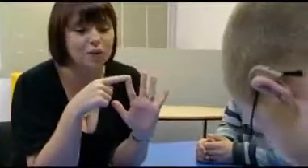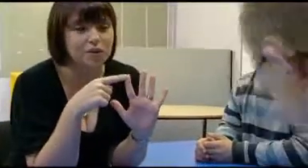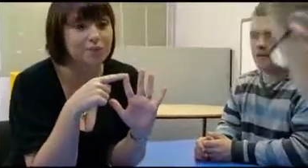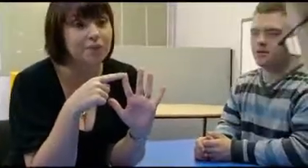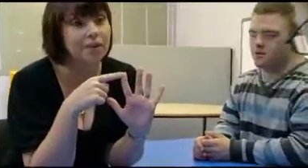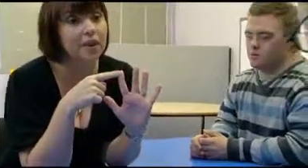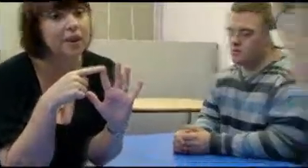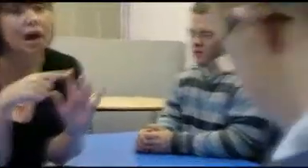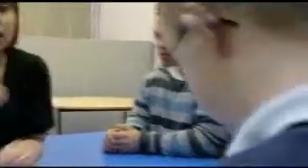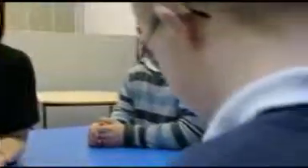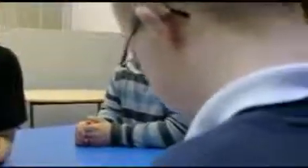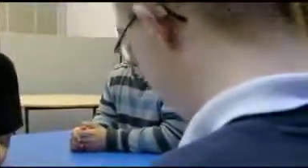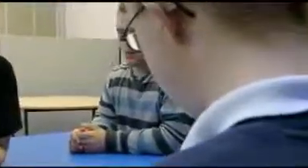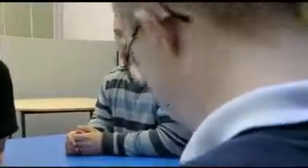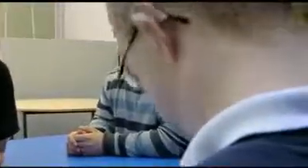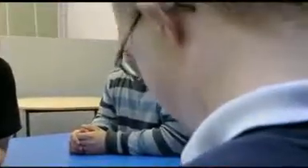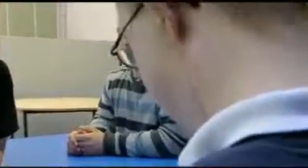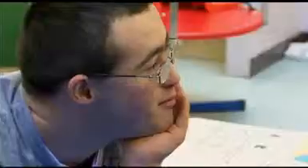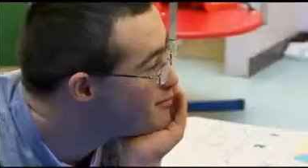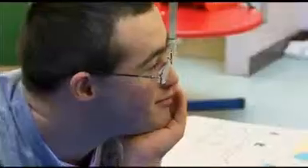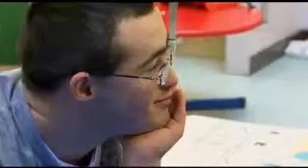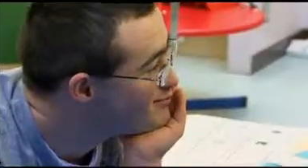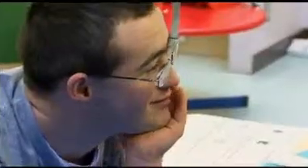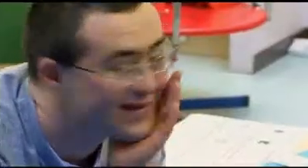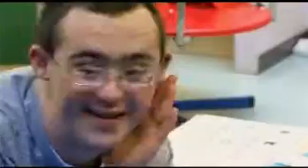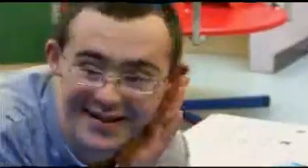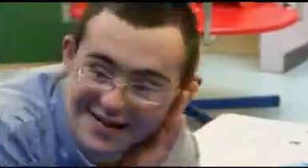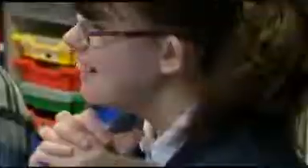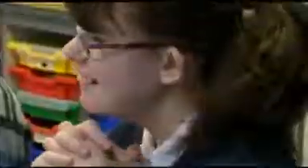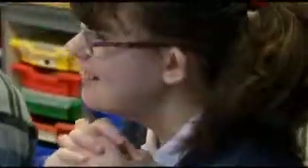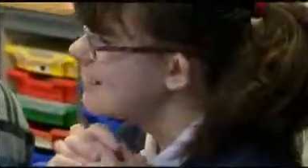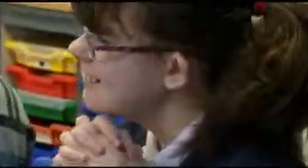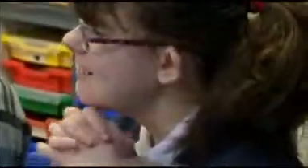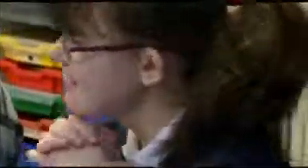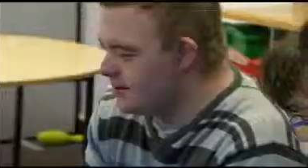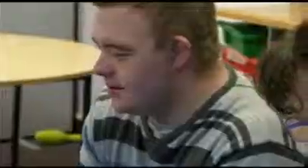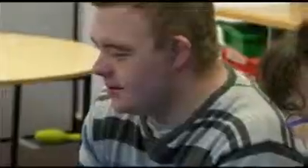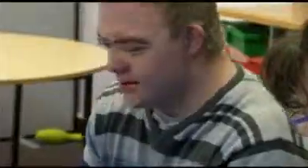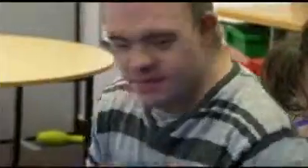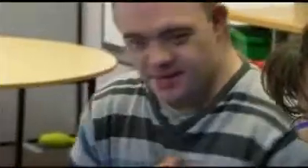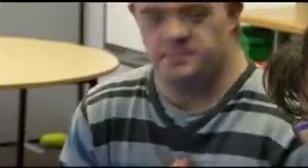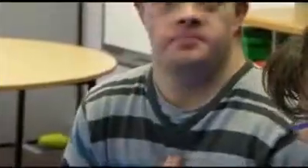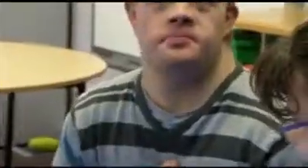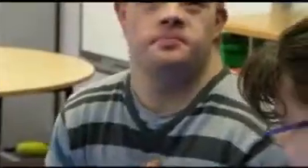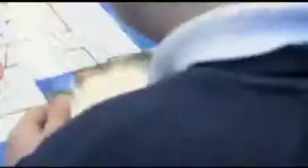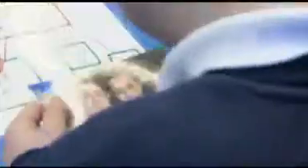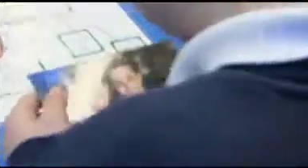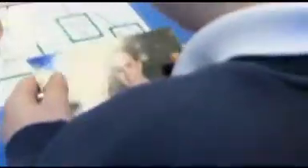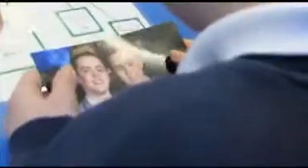Edward. I like it. You like them? Yeah. And as they go through school and they grow older, they become like part of your family. I